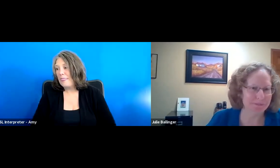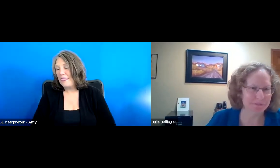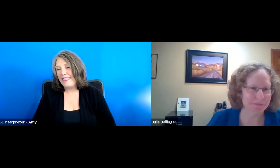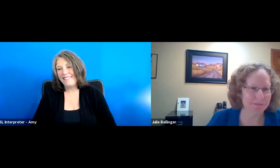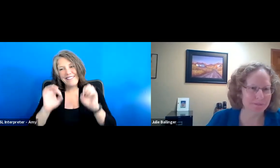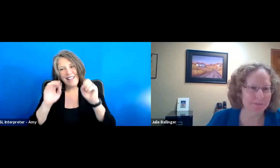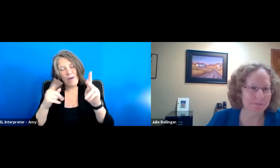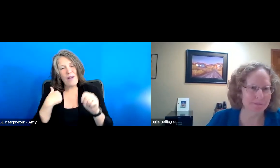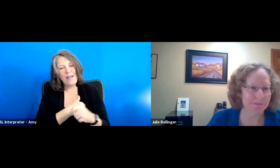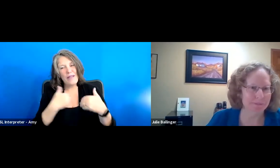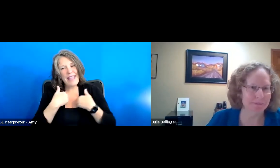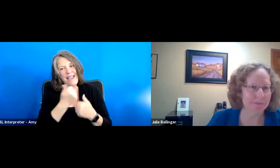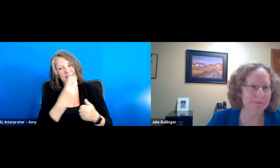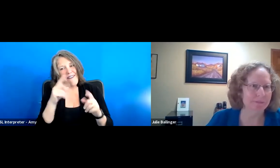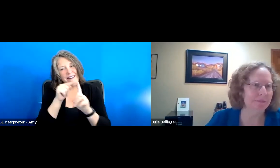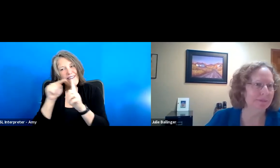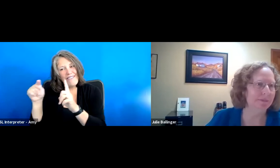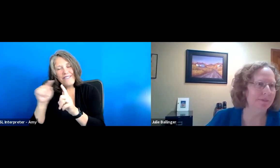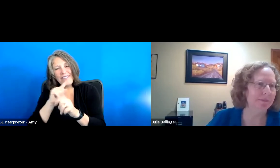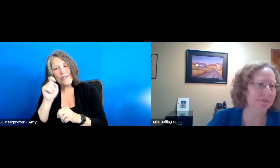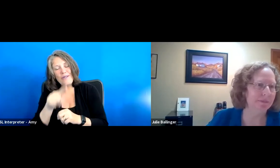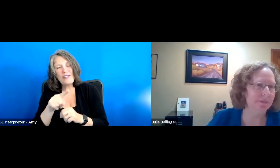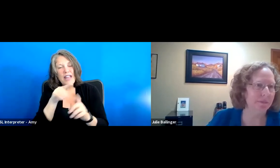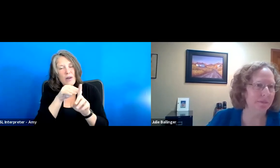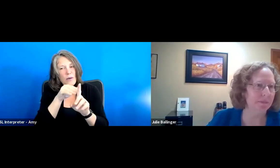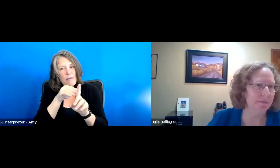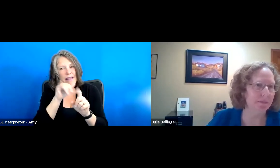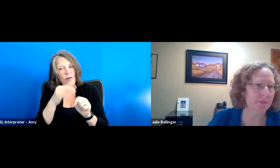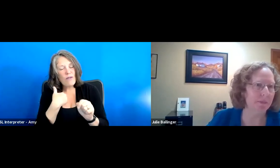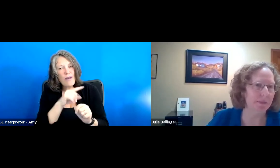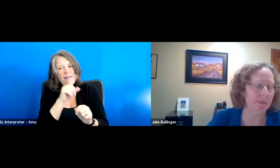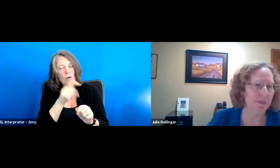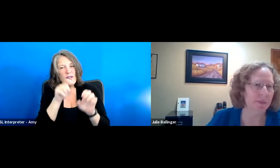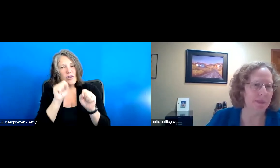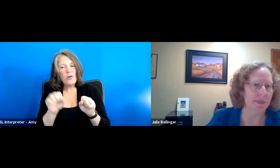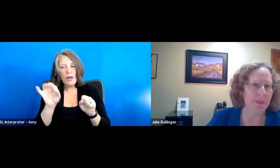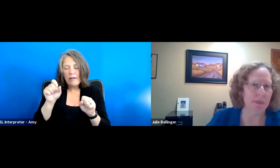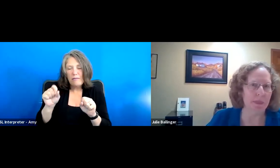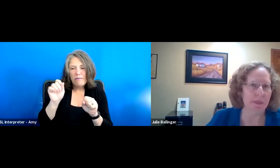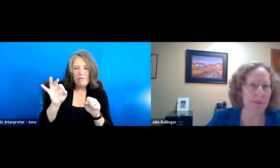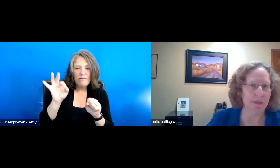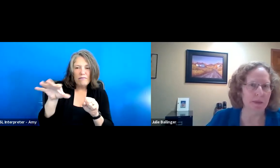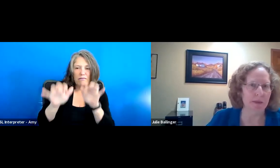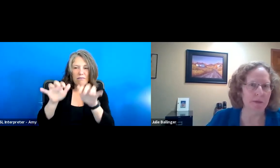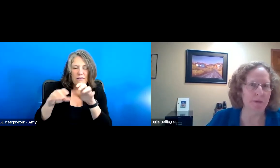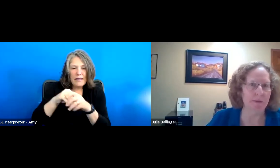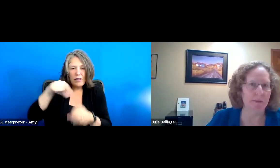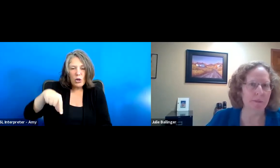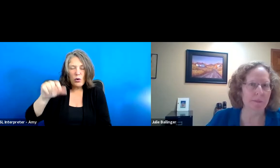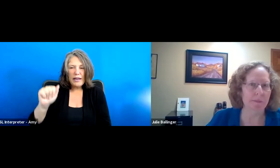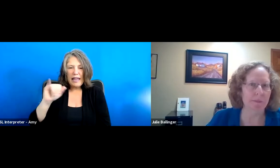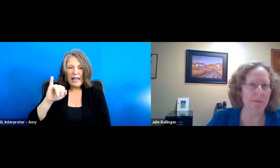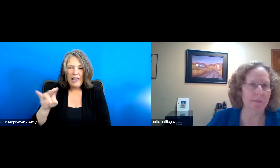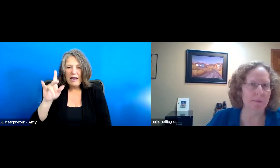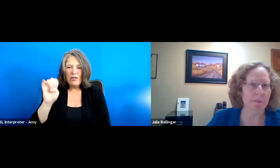All right, we do have a few questions, and just a reminder, if you have questions, you can drop them in the Q&A and Julie will answer